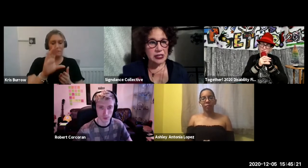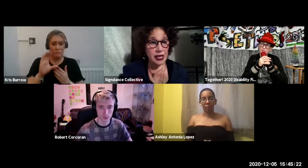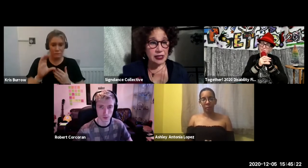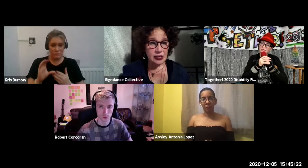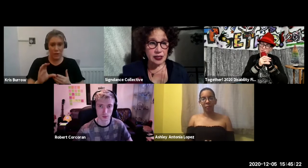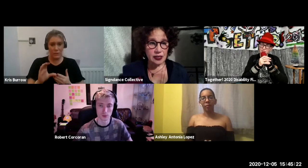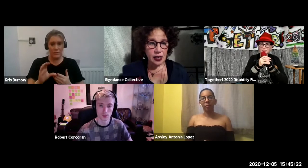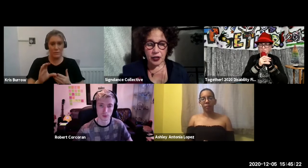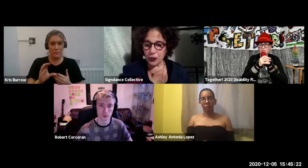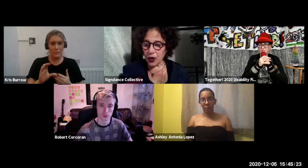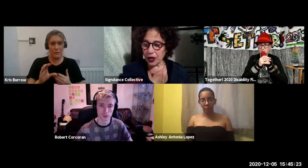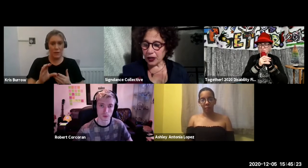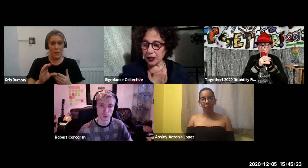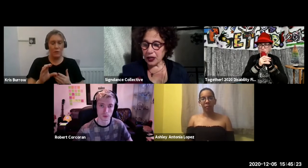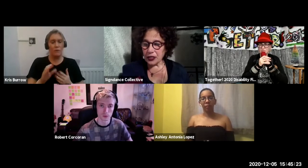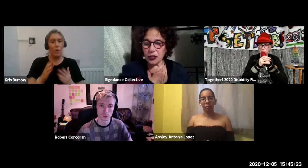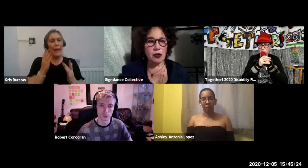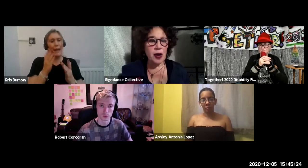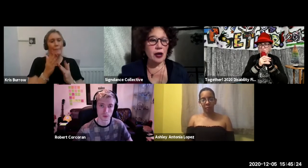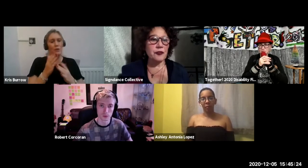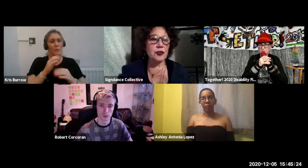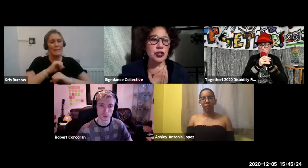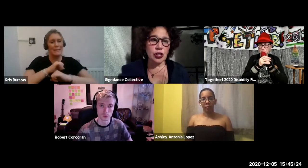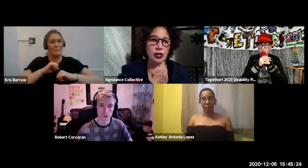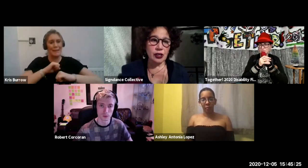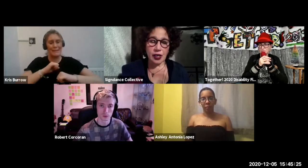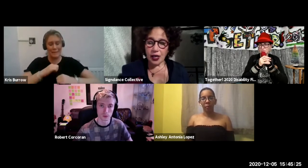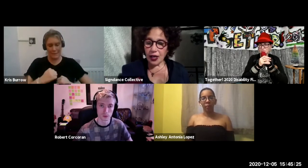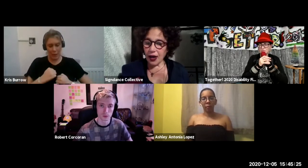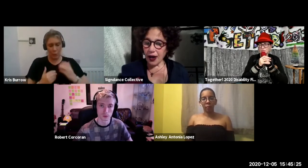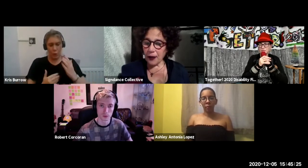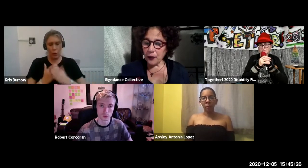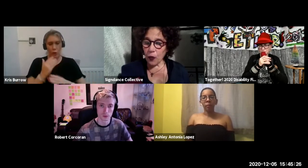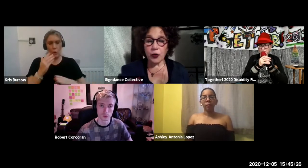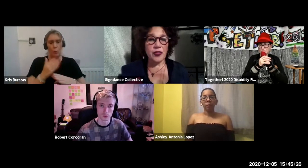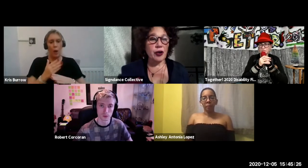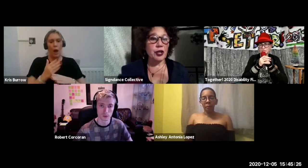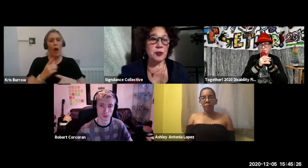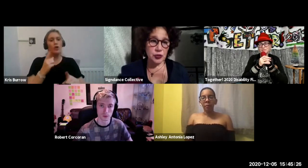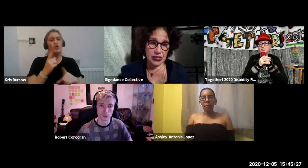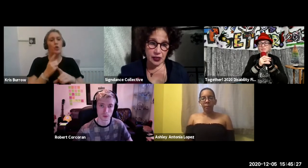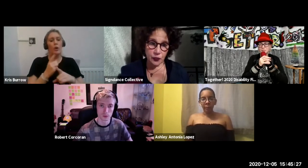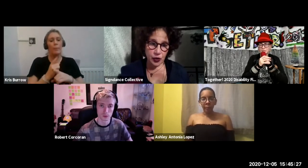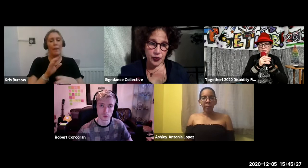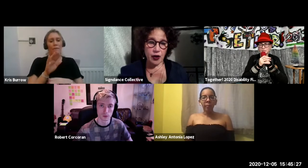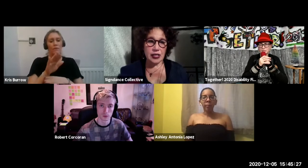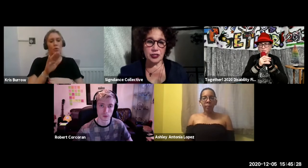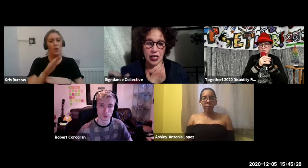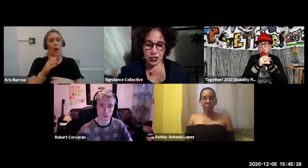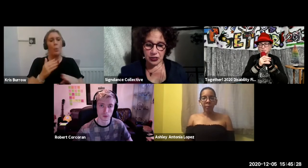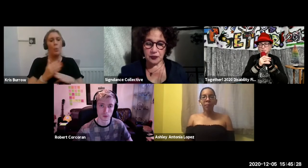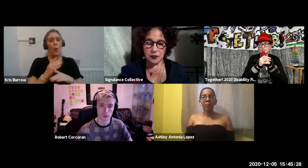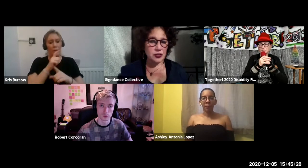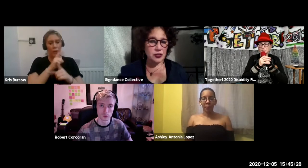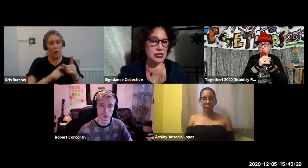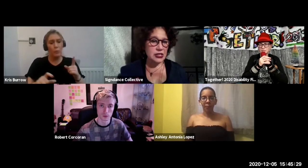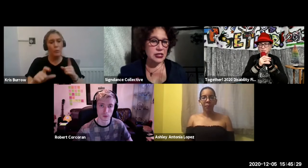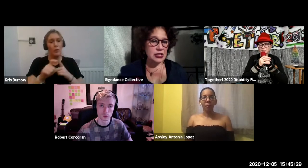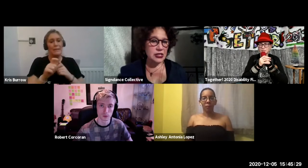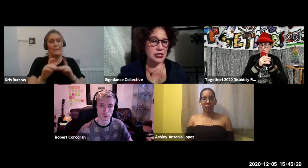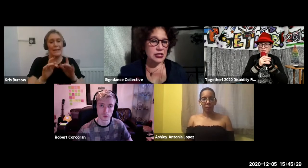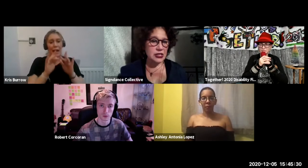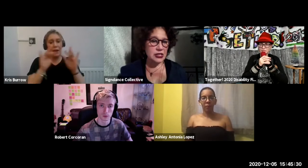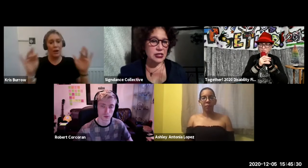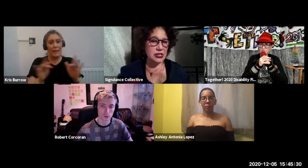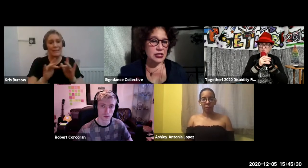Between Spaces, our new work, talk about the future, work with our community and work with our international community.